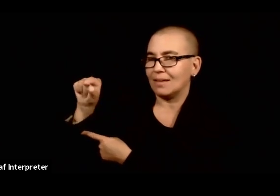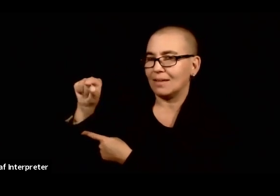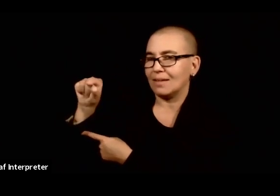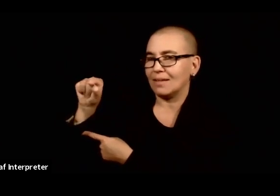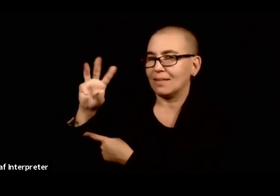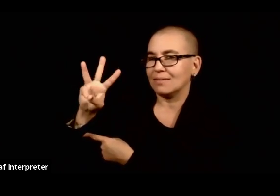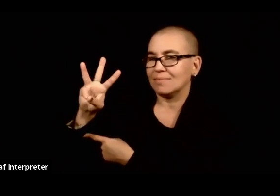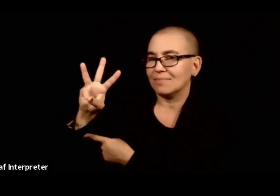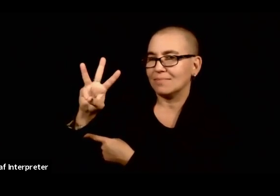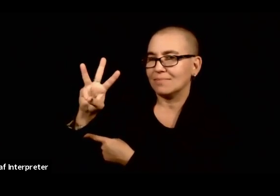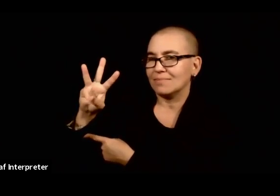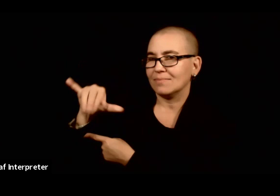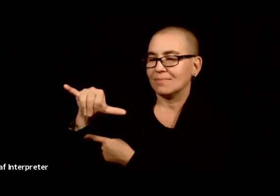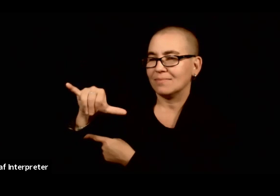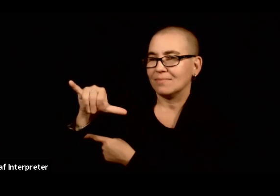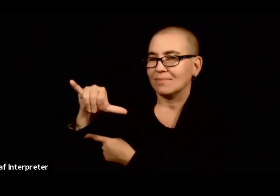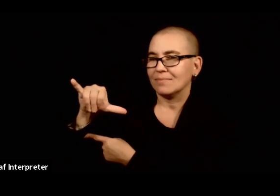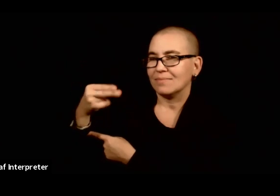W-Y-H-E.